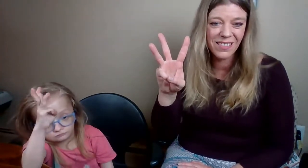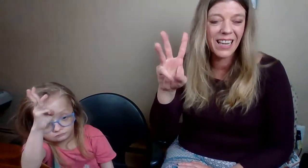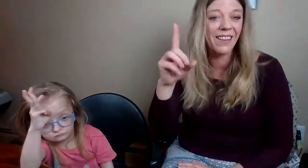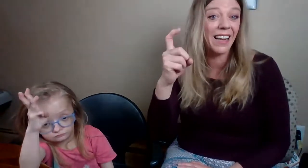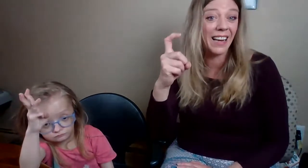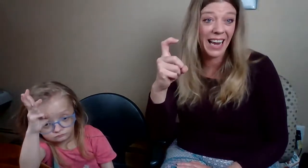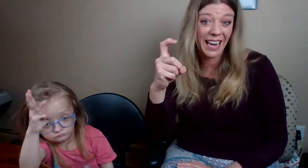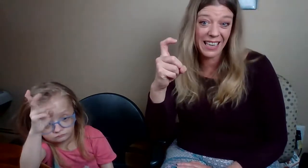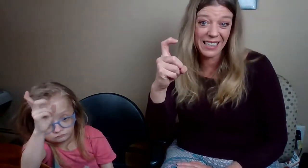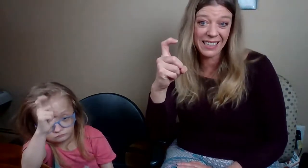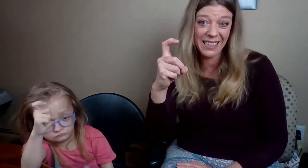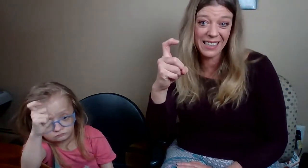And then X.